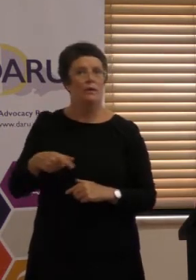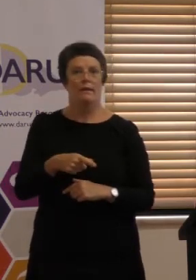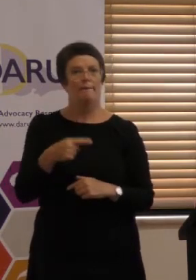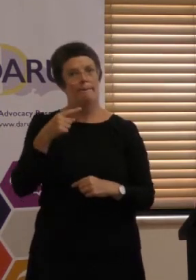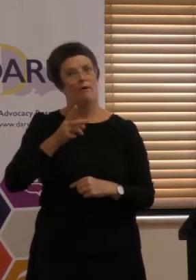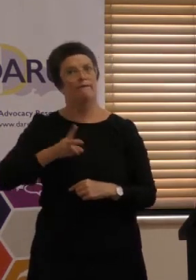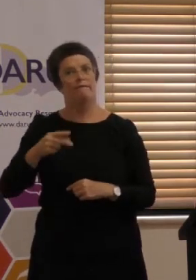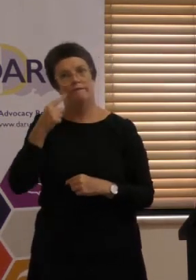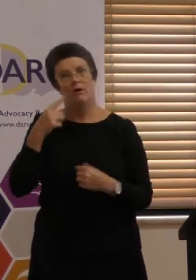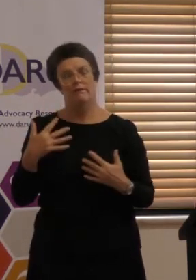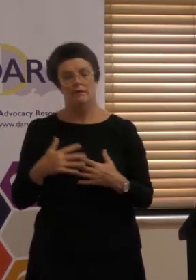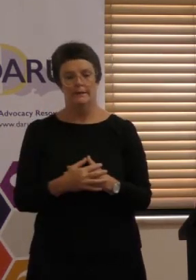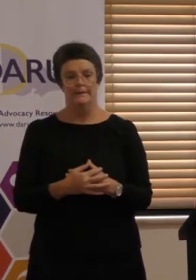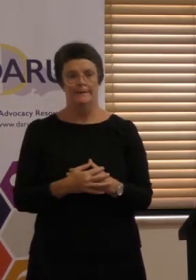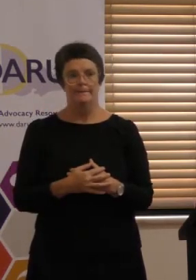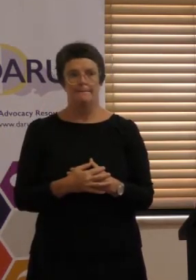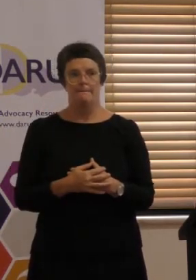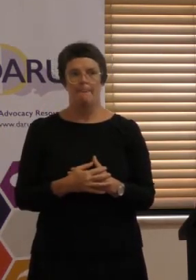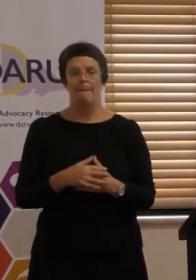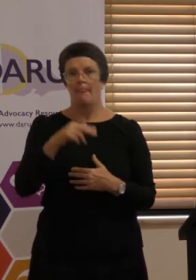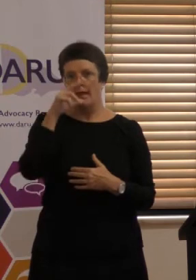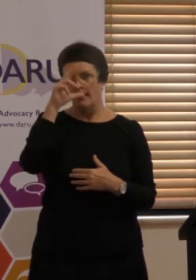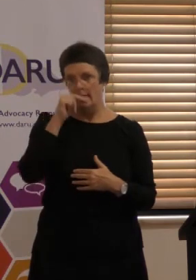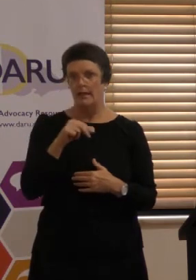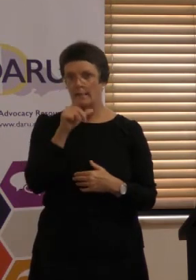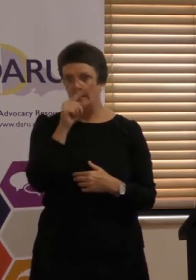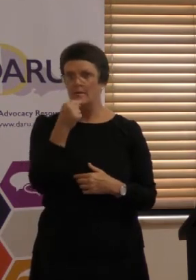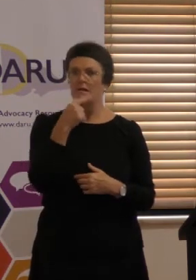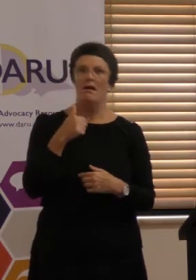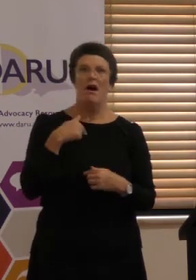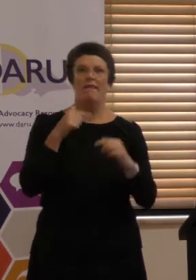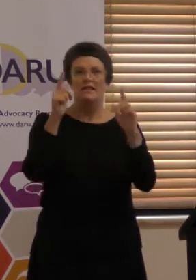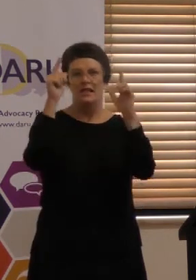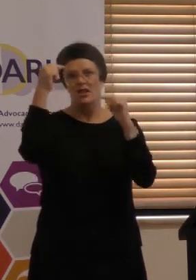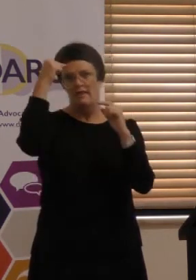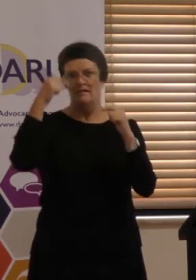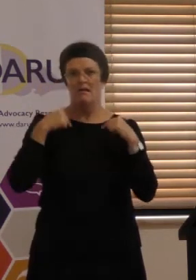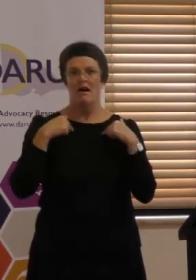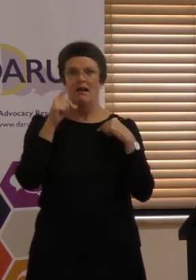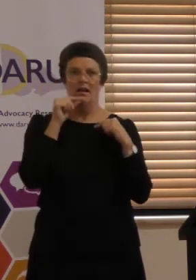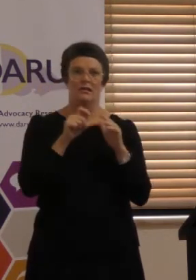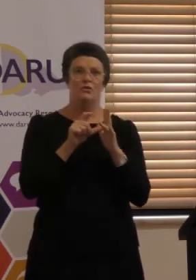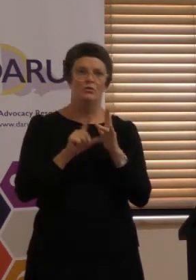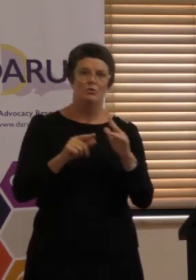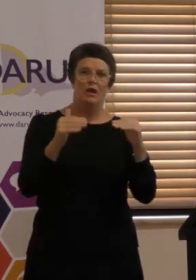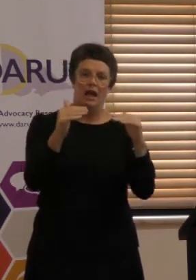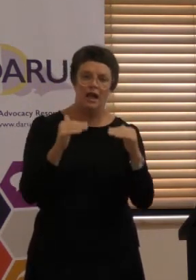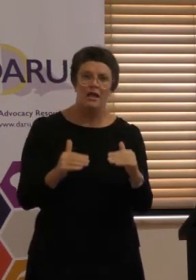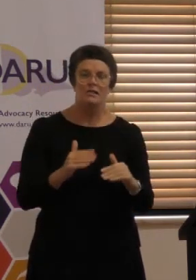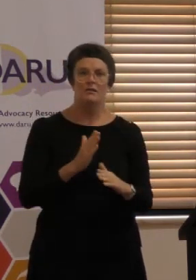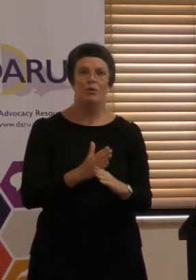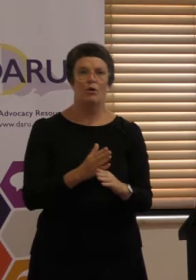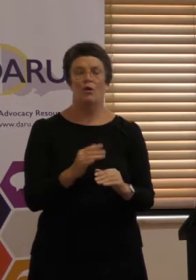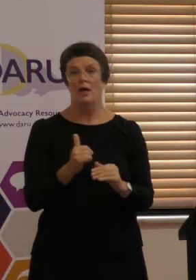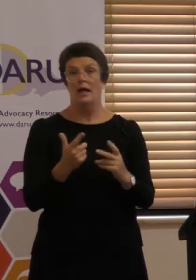Young people also talk about teachers expecting less of them, that if they are academically inclined or if they have talents in